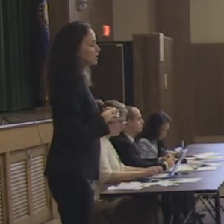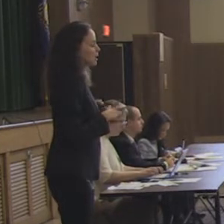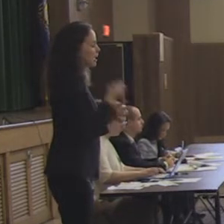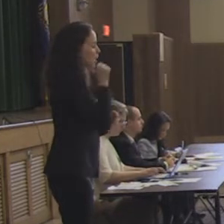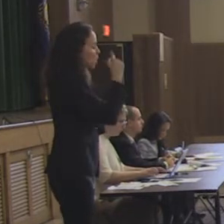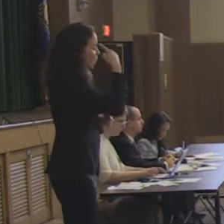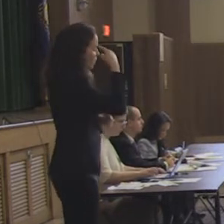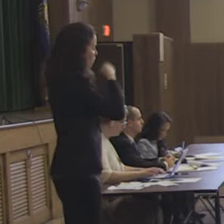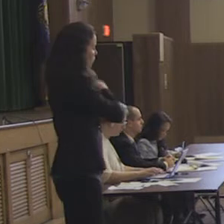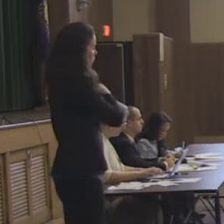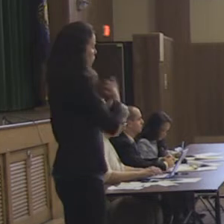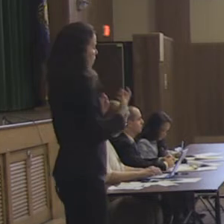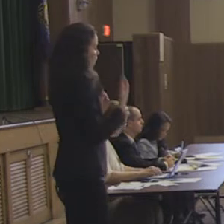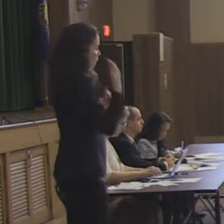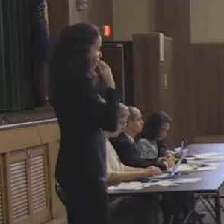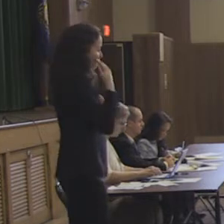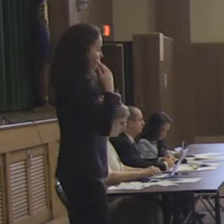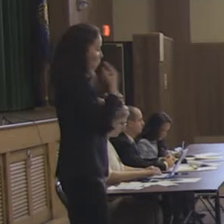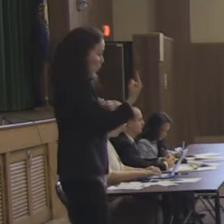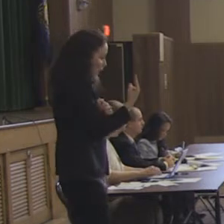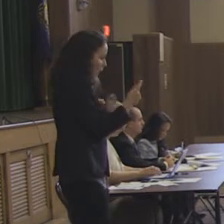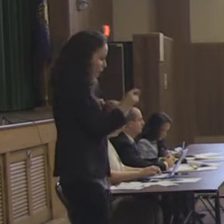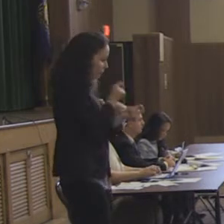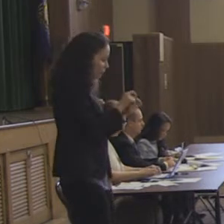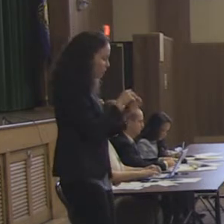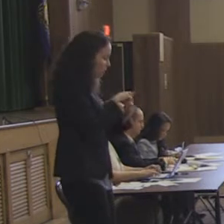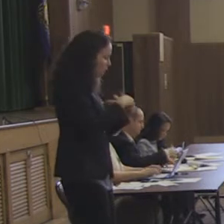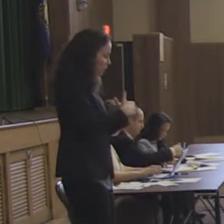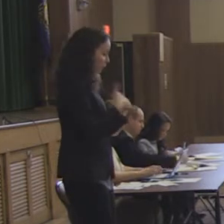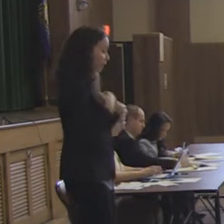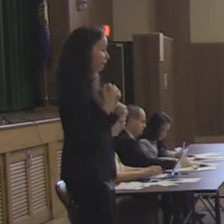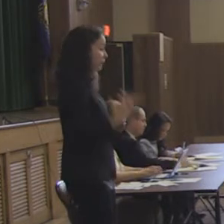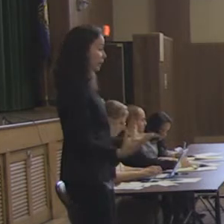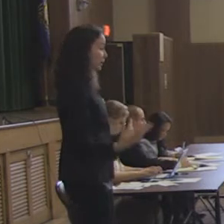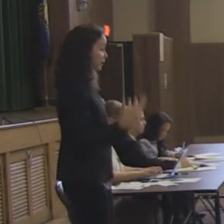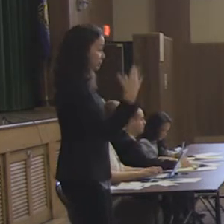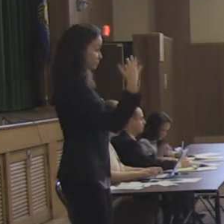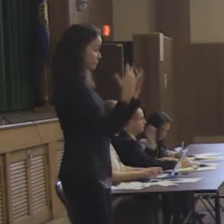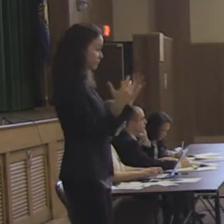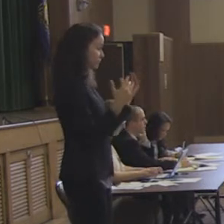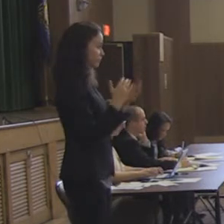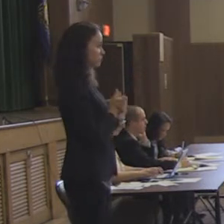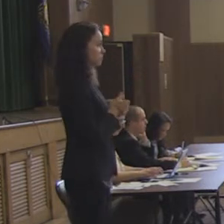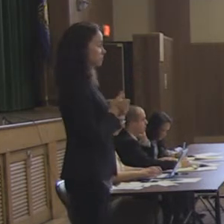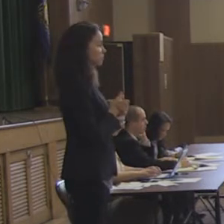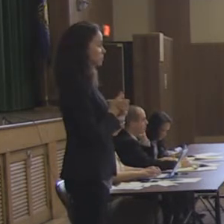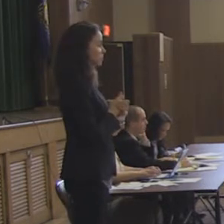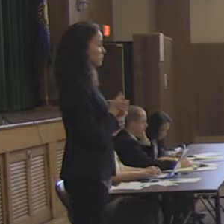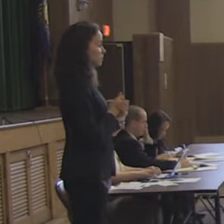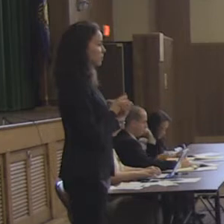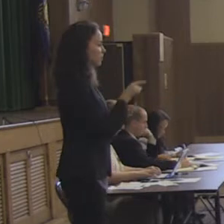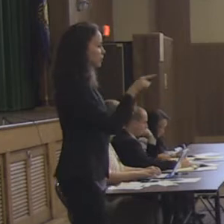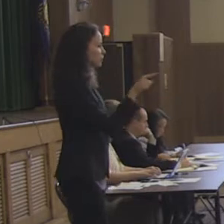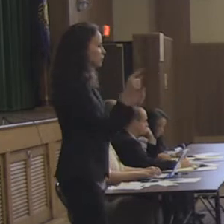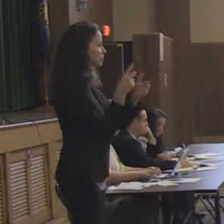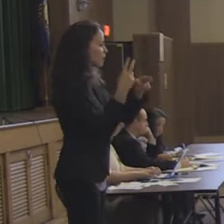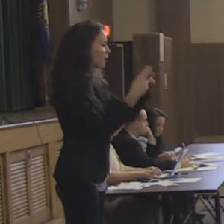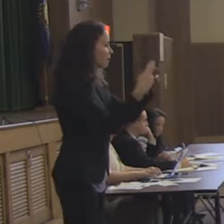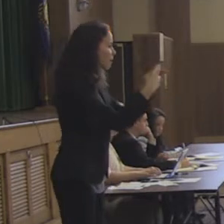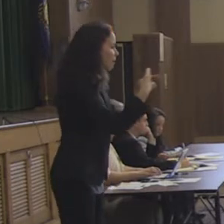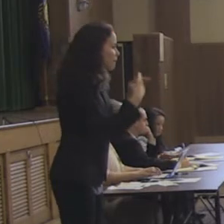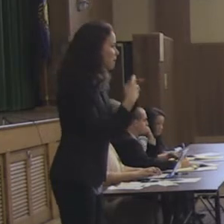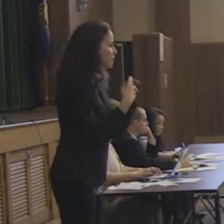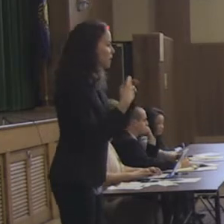about today. All the problems are out there. So I want to address one that I hadn't heard being approached